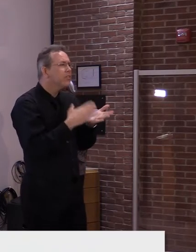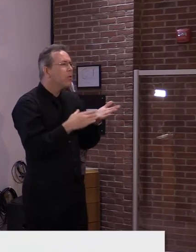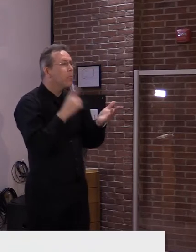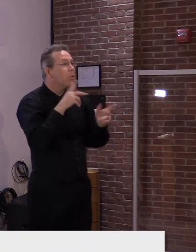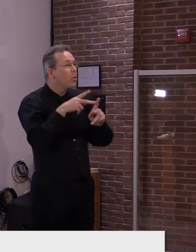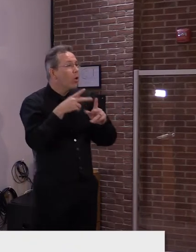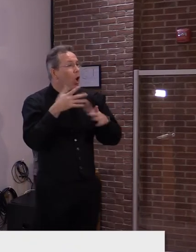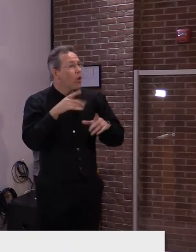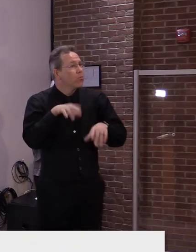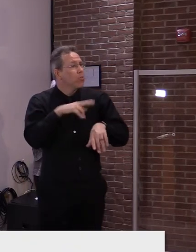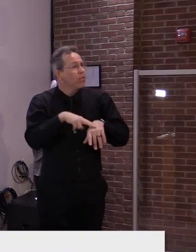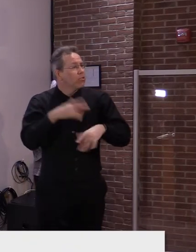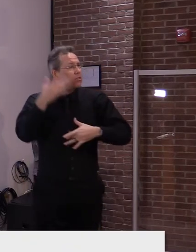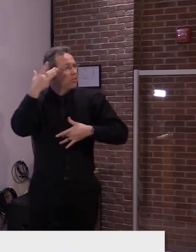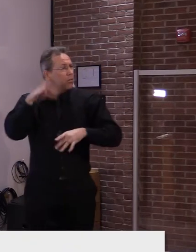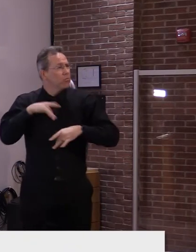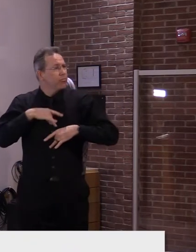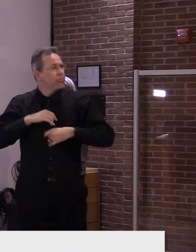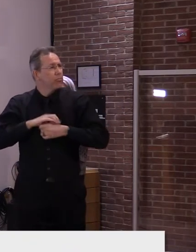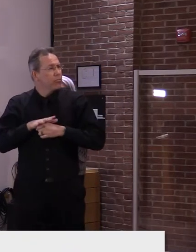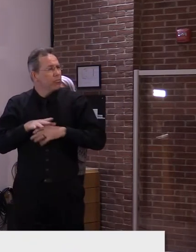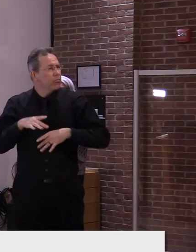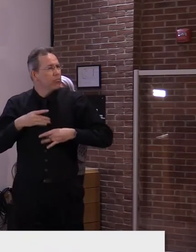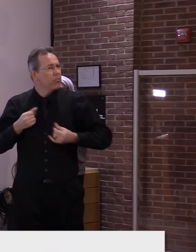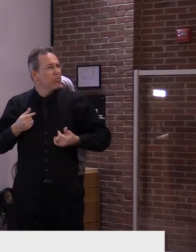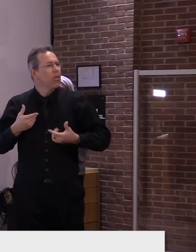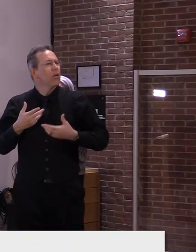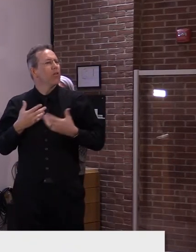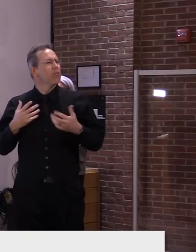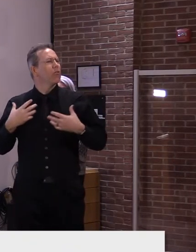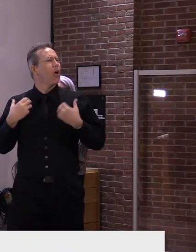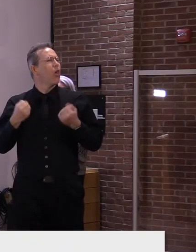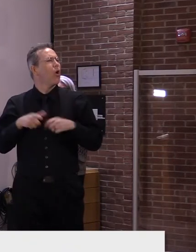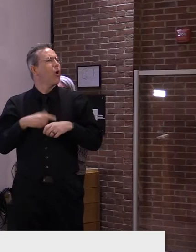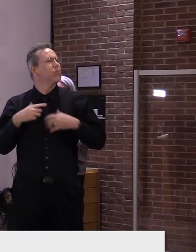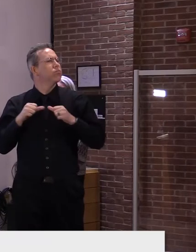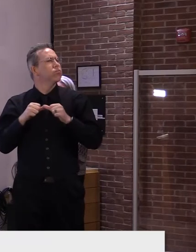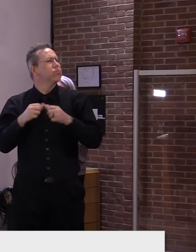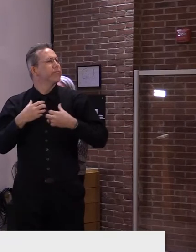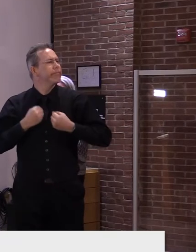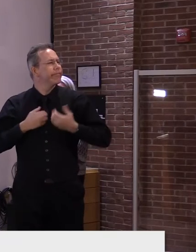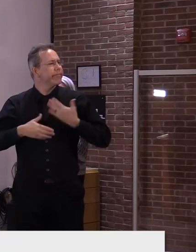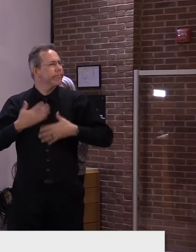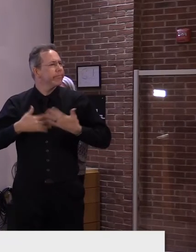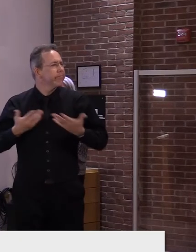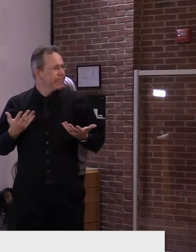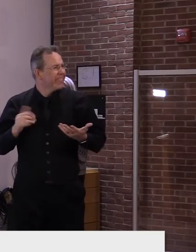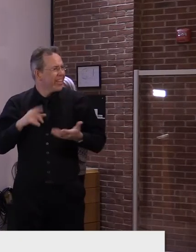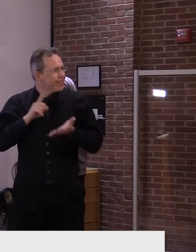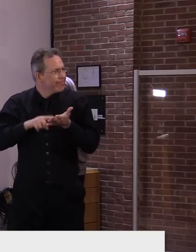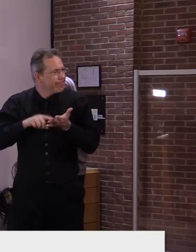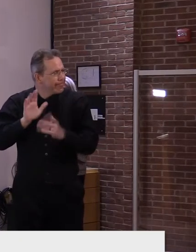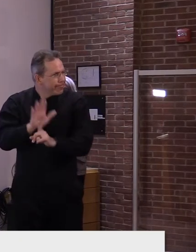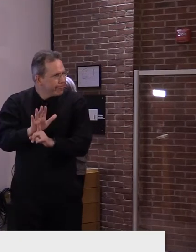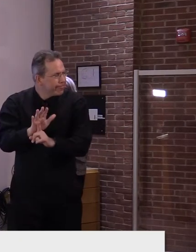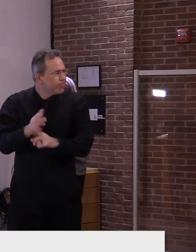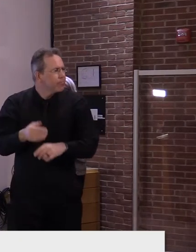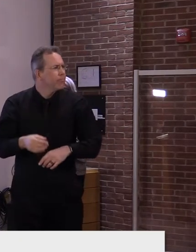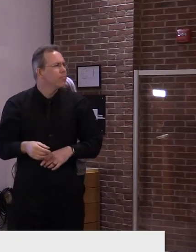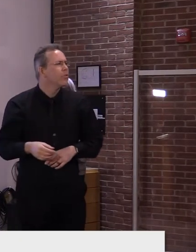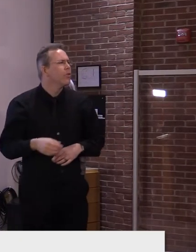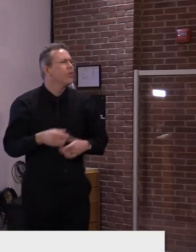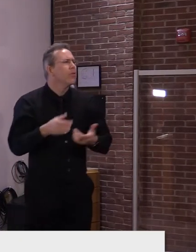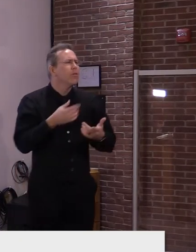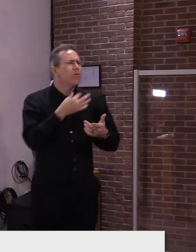how long their antibodies seem to be present. And numbers like 6 to 8 months are now